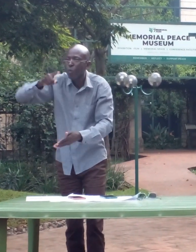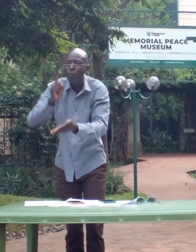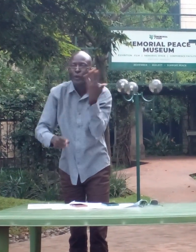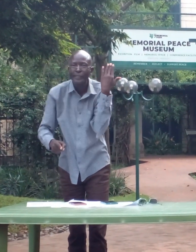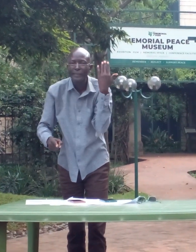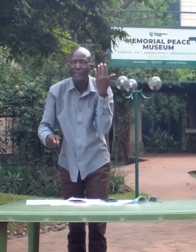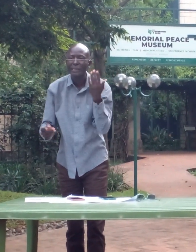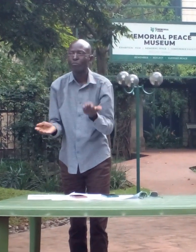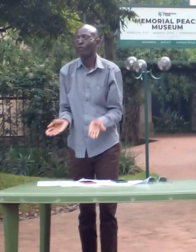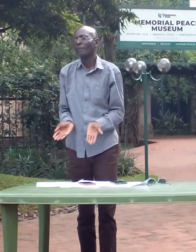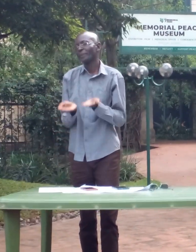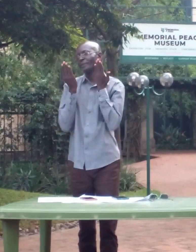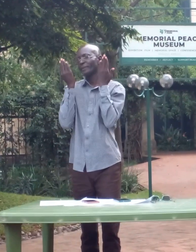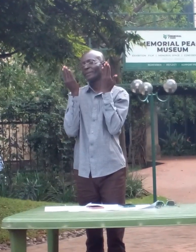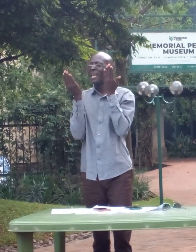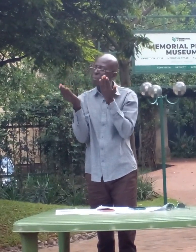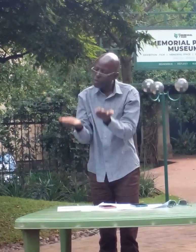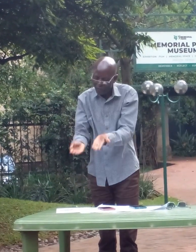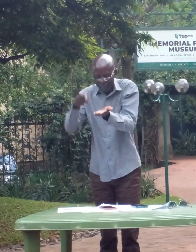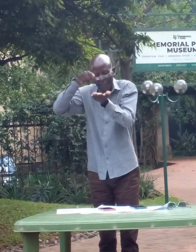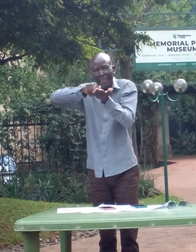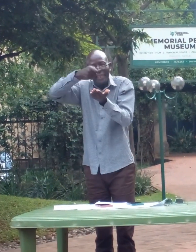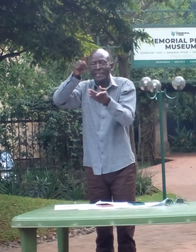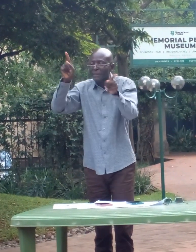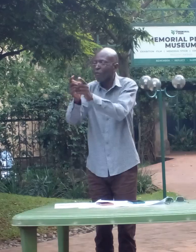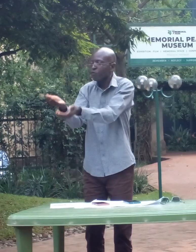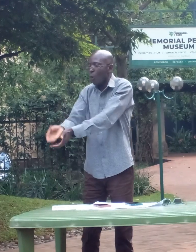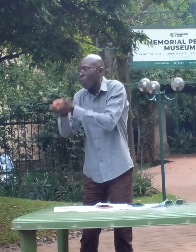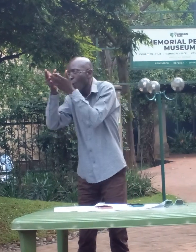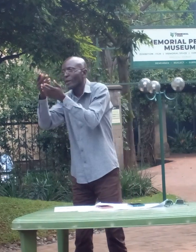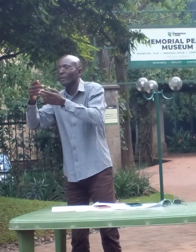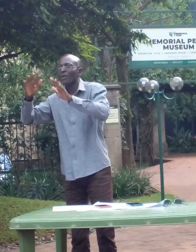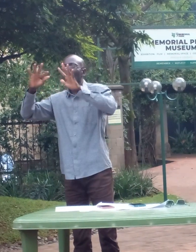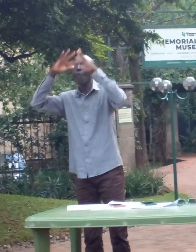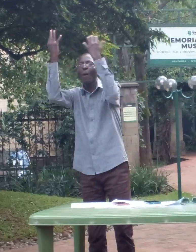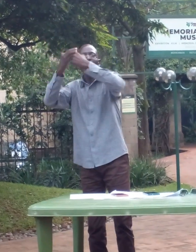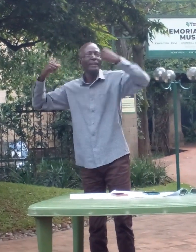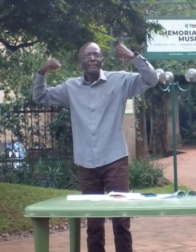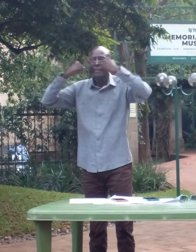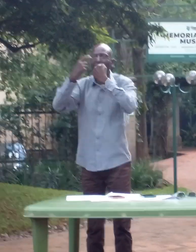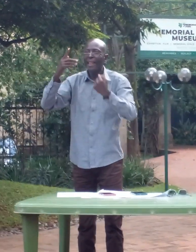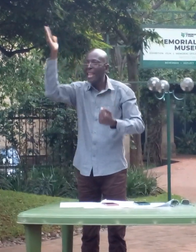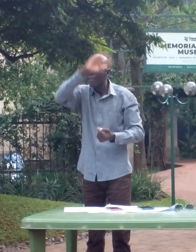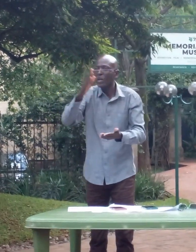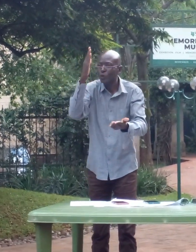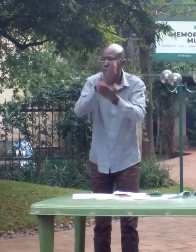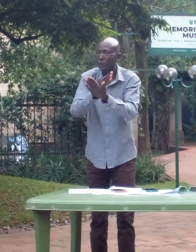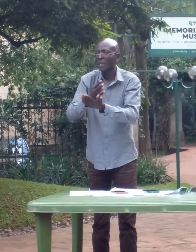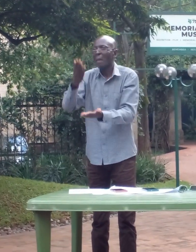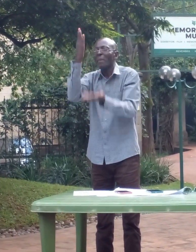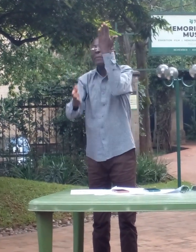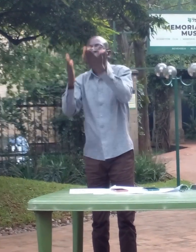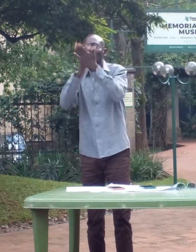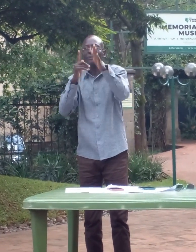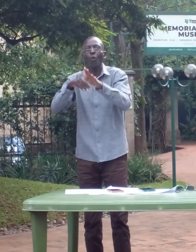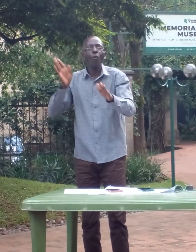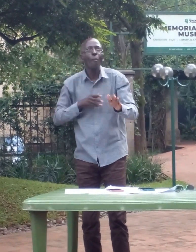ones. So for the rest, they need to improve in their area on the volleyball so that they can. For the volleyball, they have